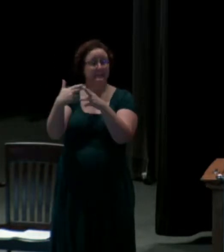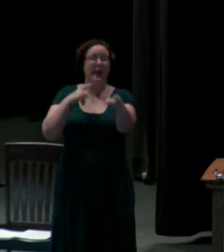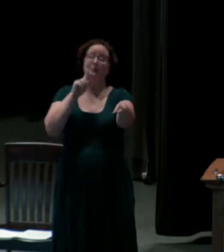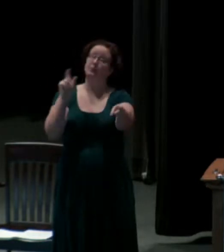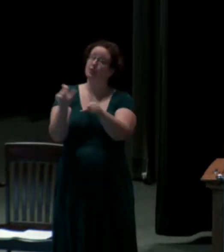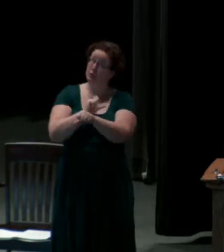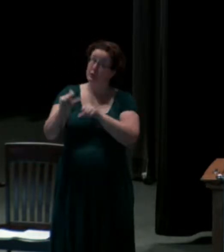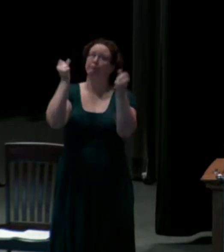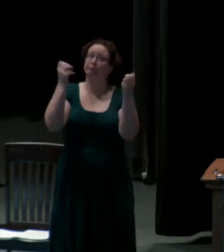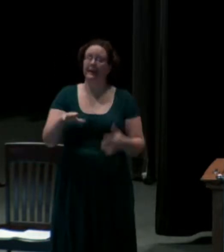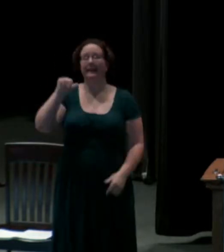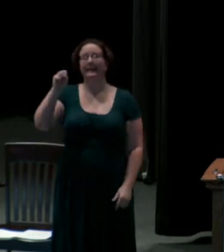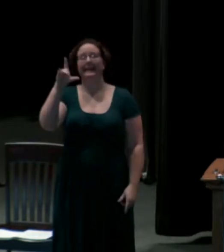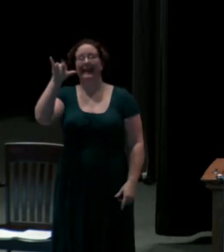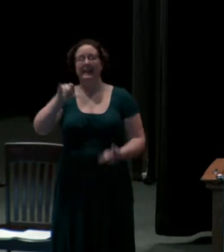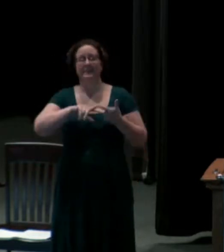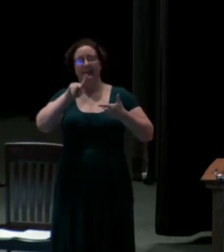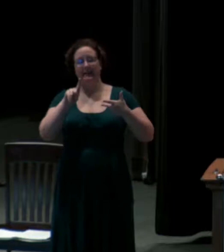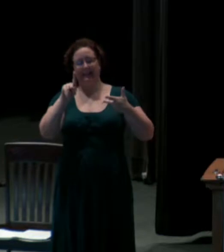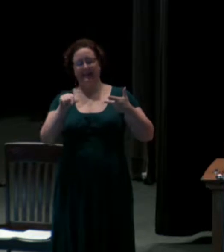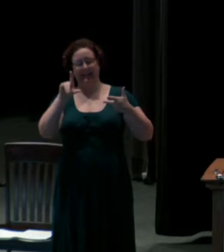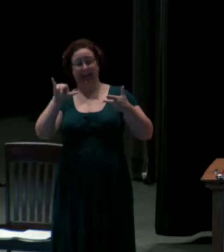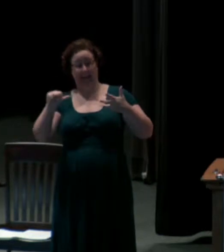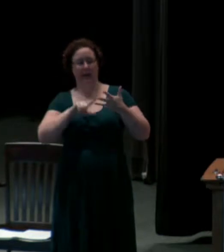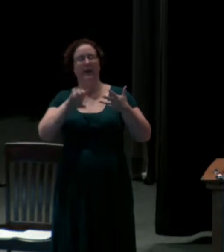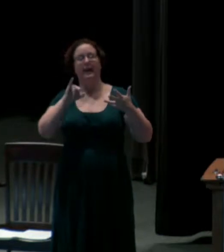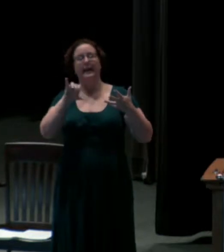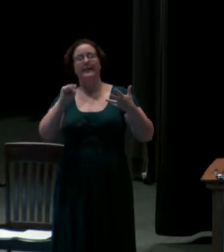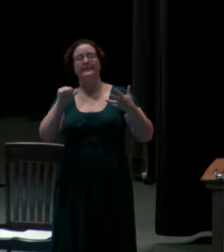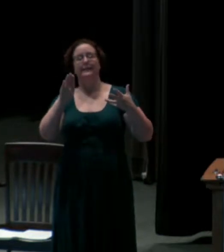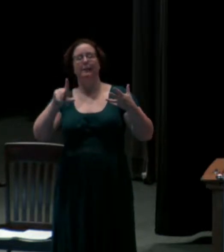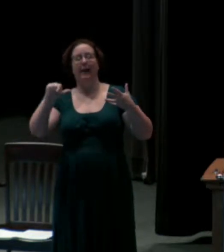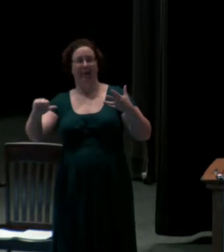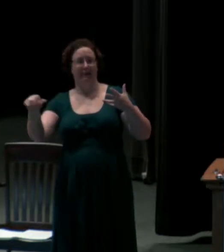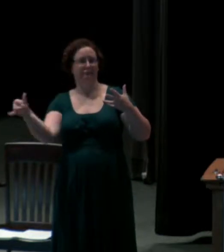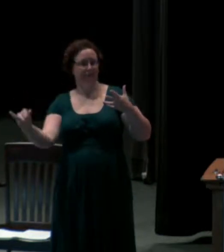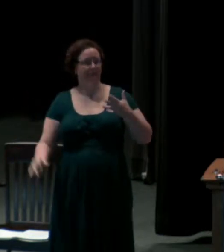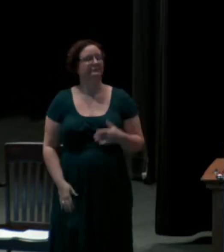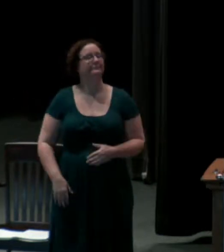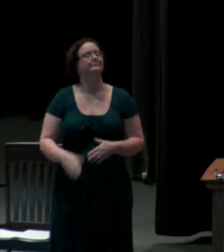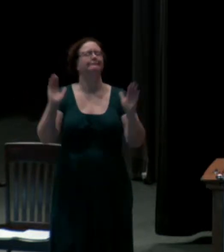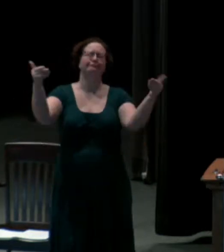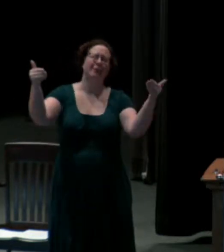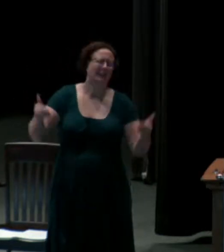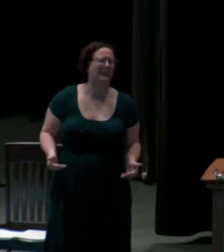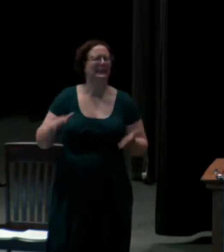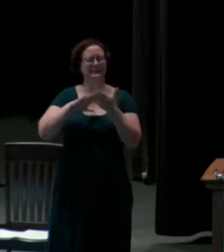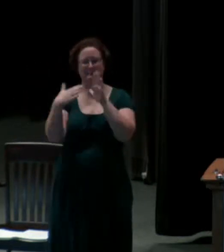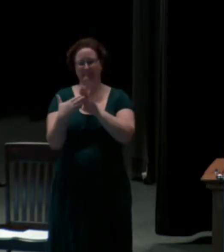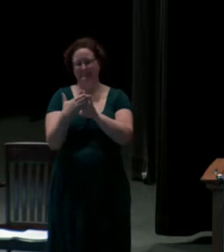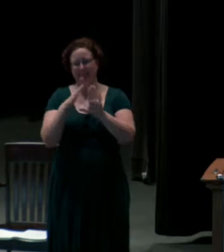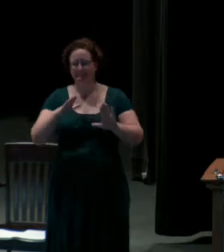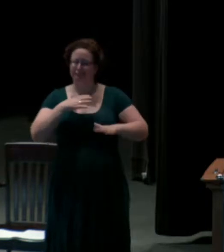true. There's quite a few Ashleys, Kaylas, and Isabellas in the group as well. Again, I welcome you to our community and wish